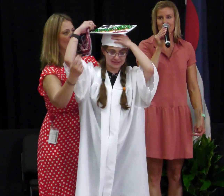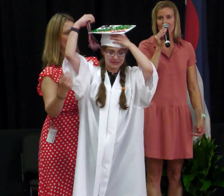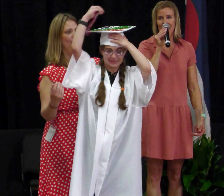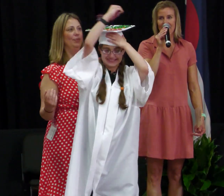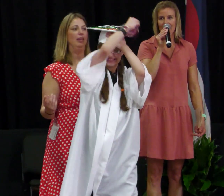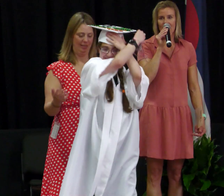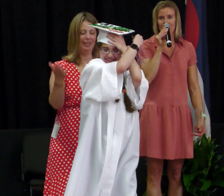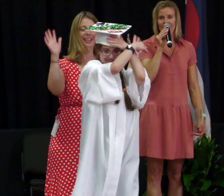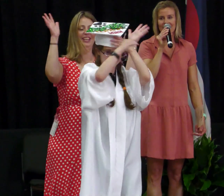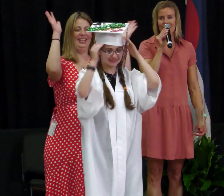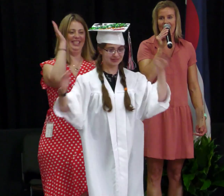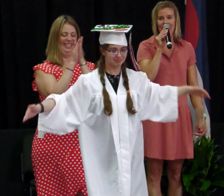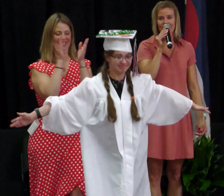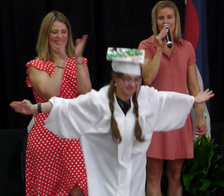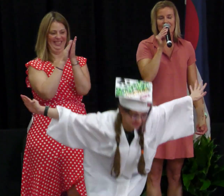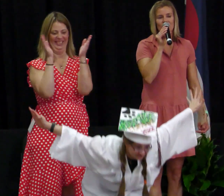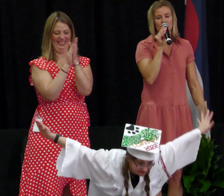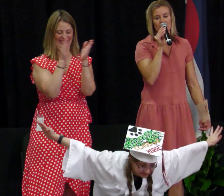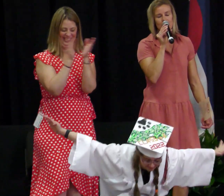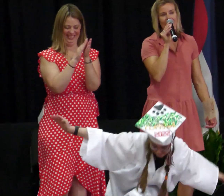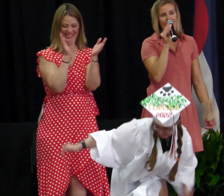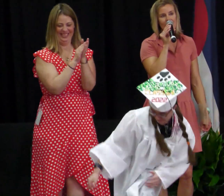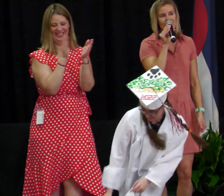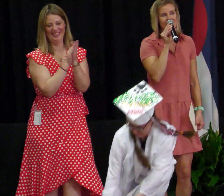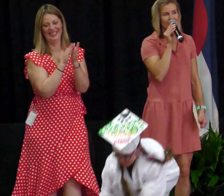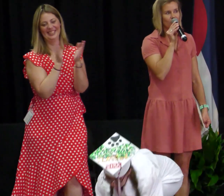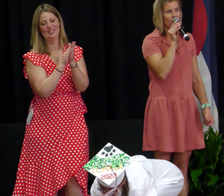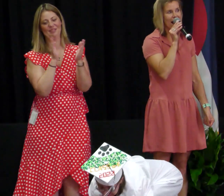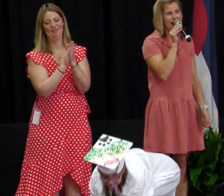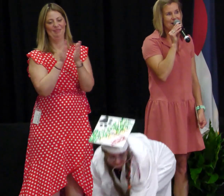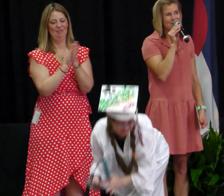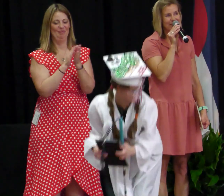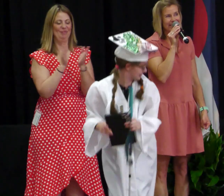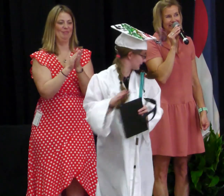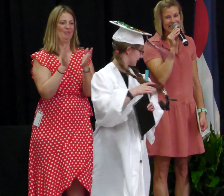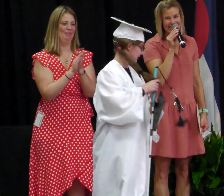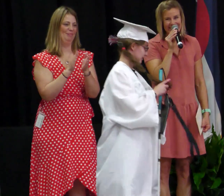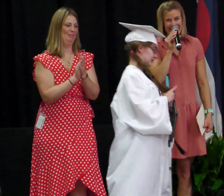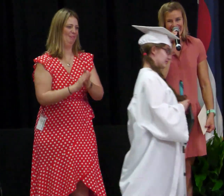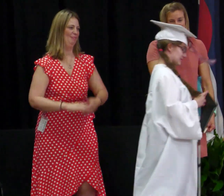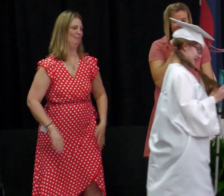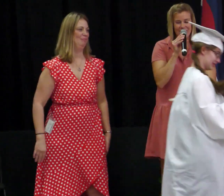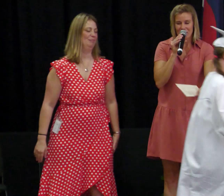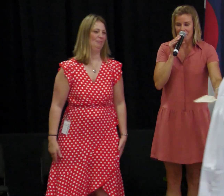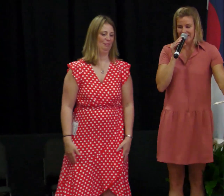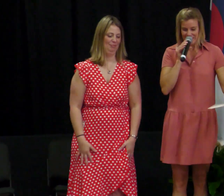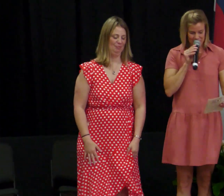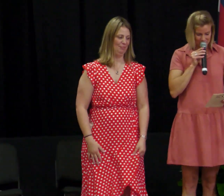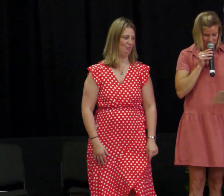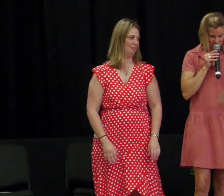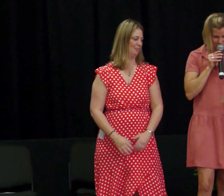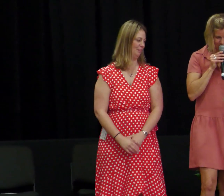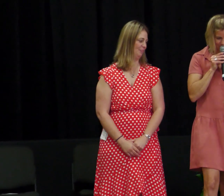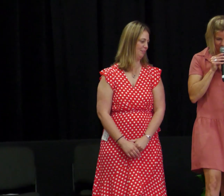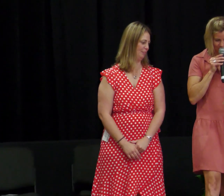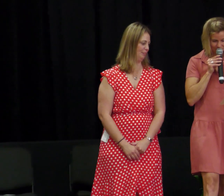Let's do it again There, right to left She's bowing to the crowd Great job, Lace